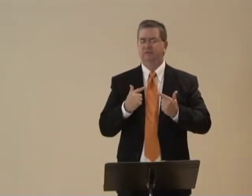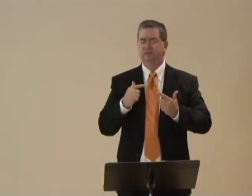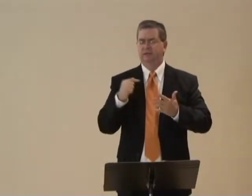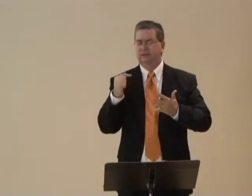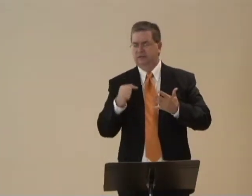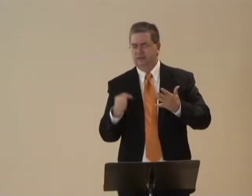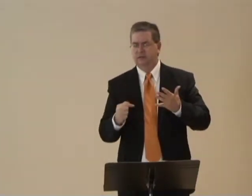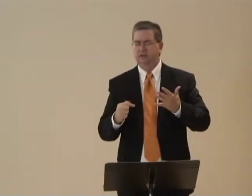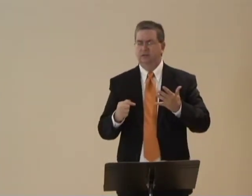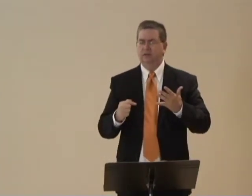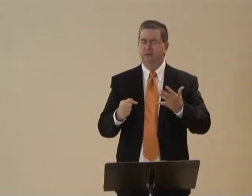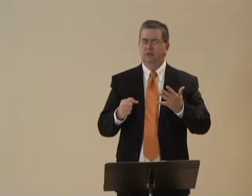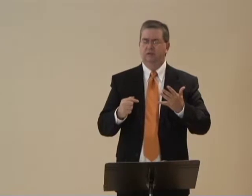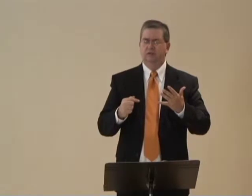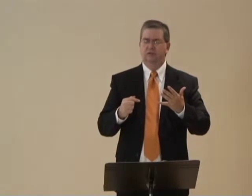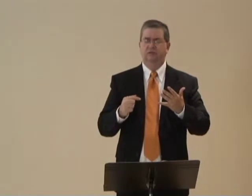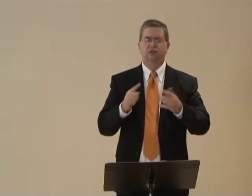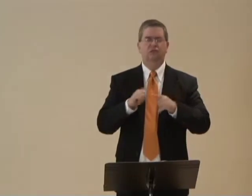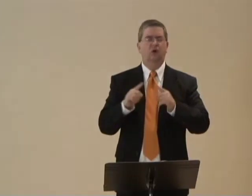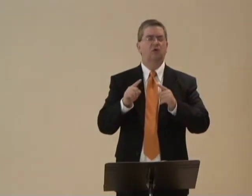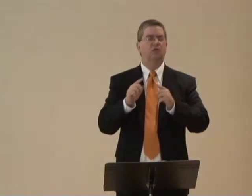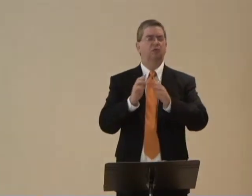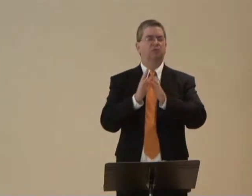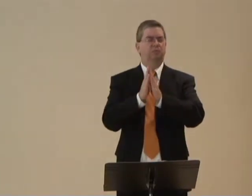You know their needs for their lives.